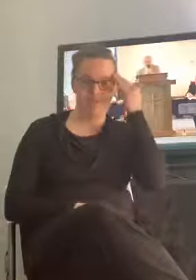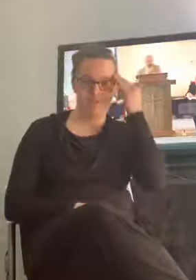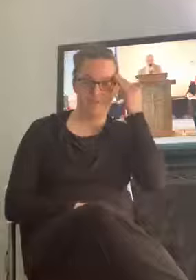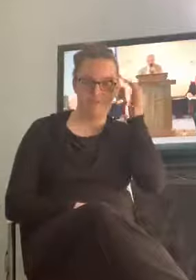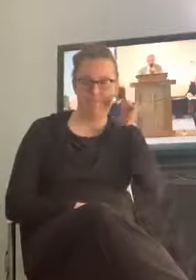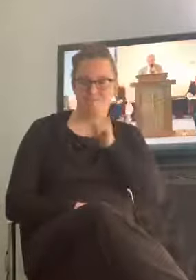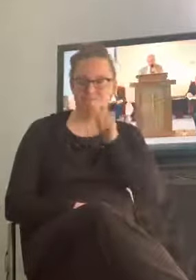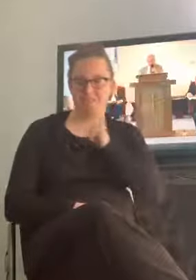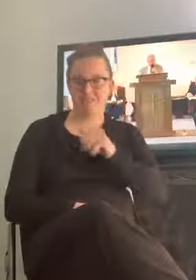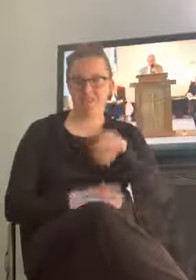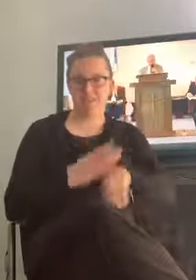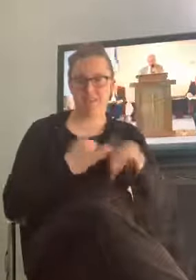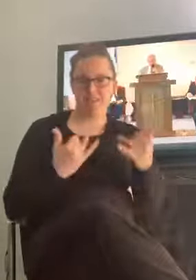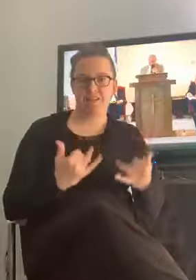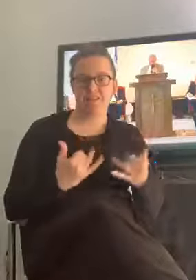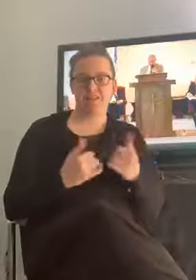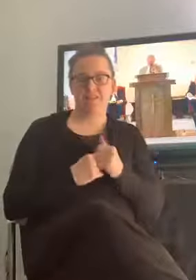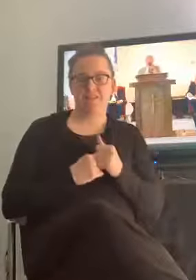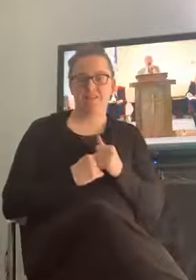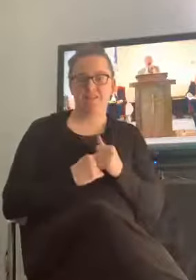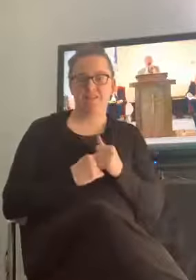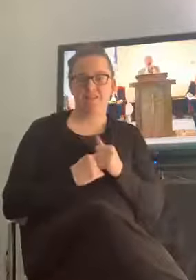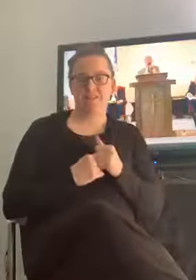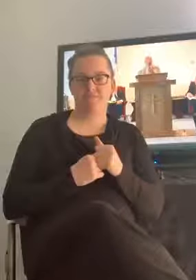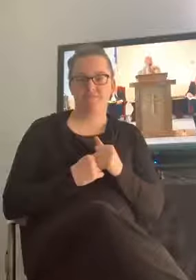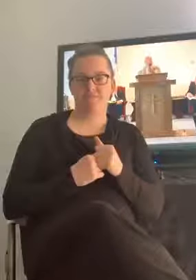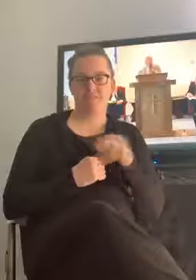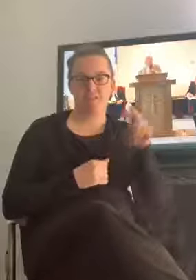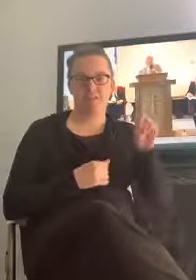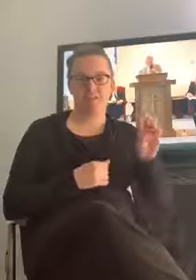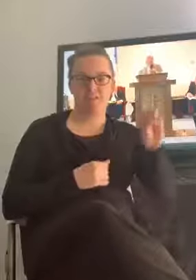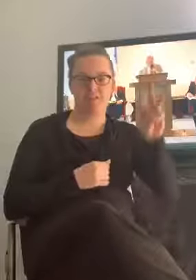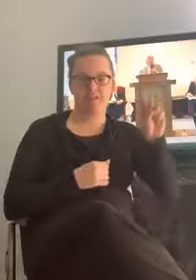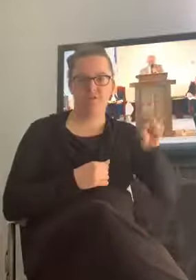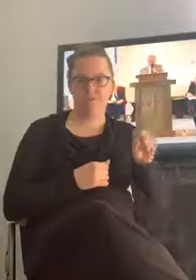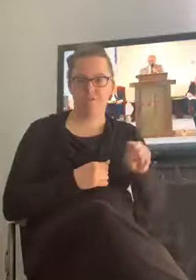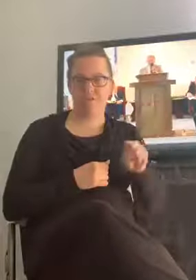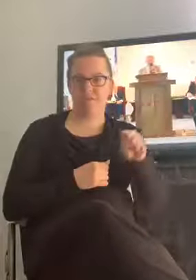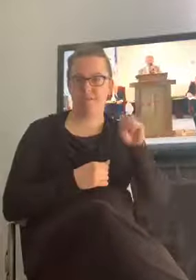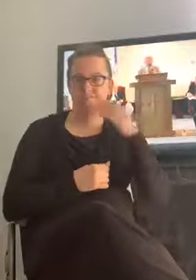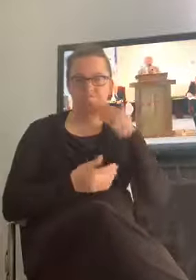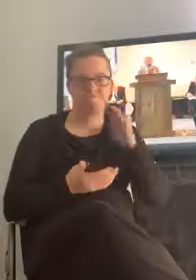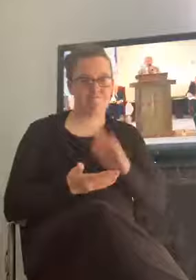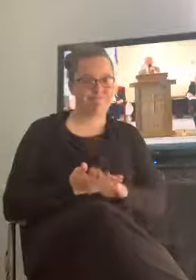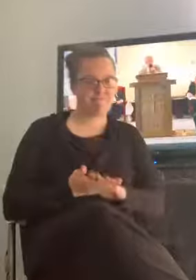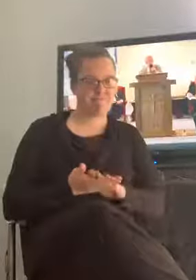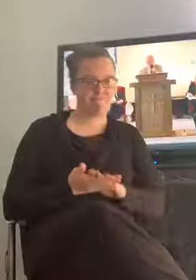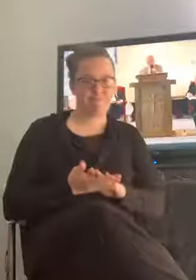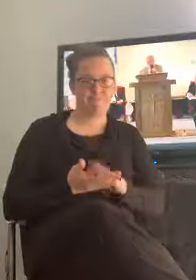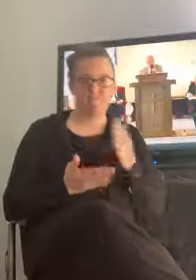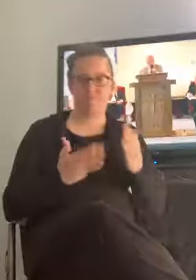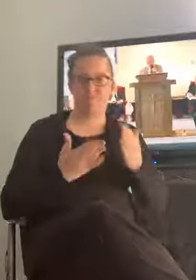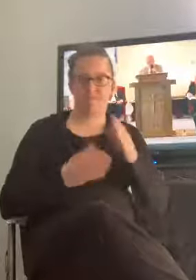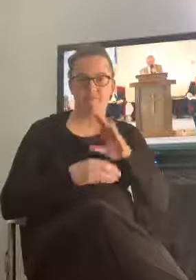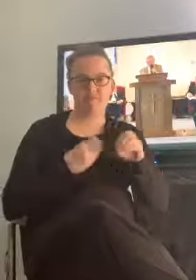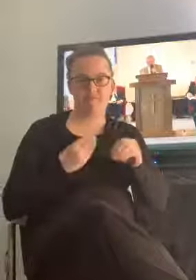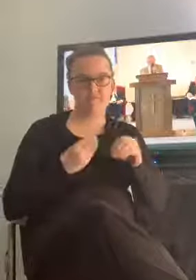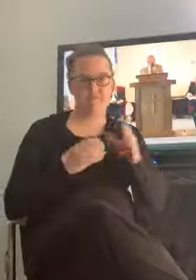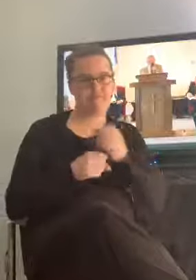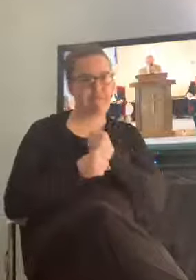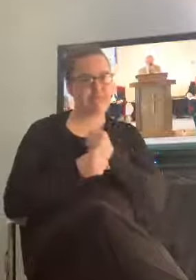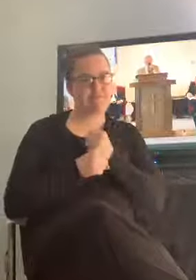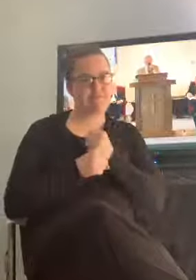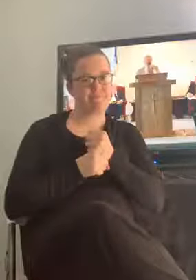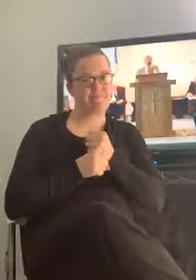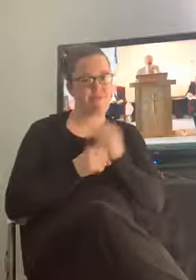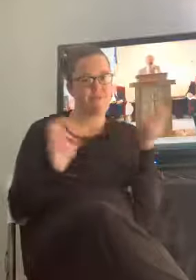in this season that we're in, the news is so bad, and it may get worse,